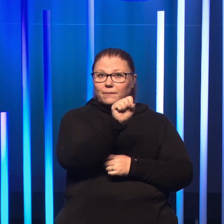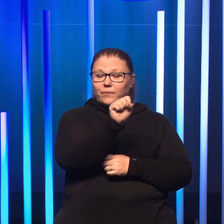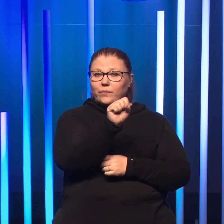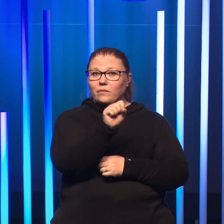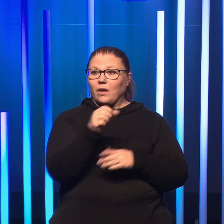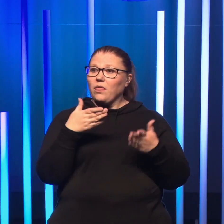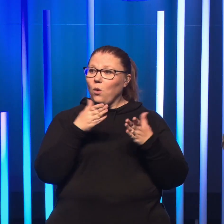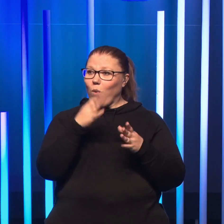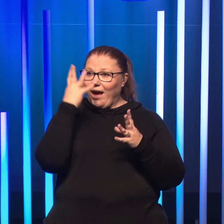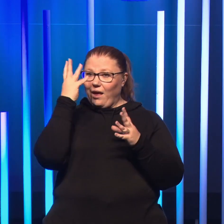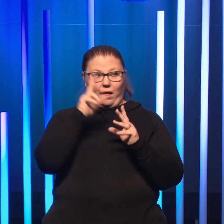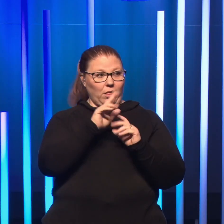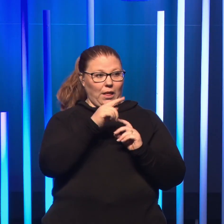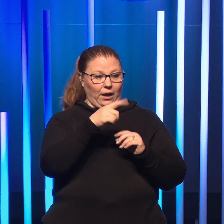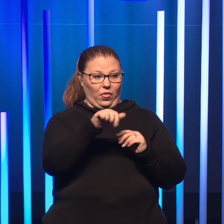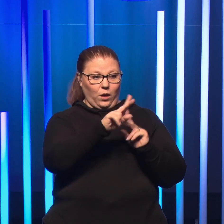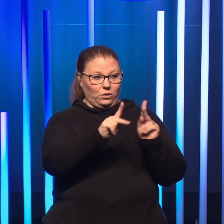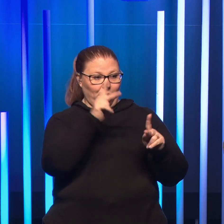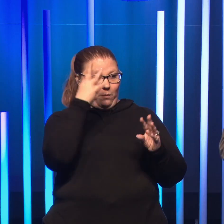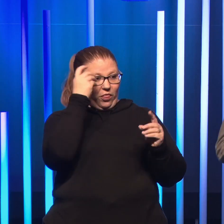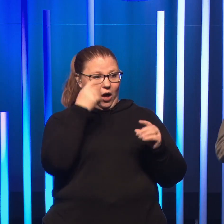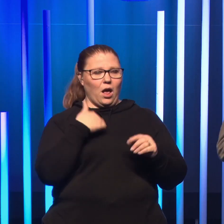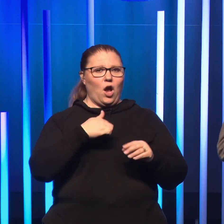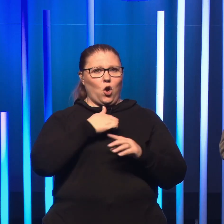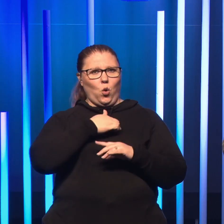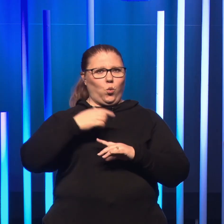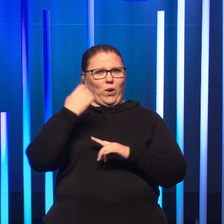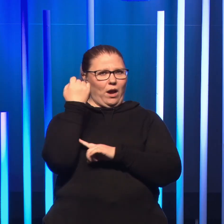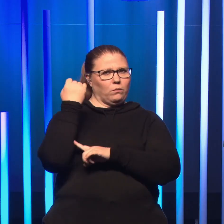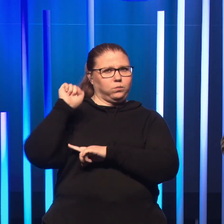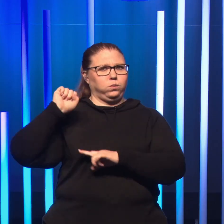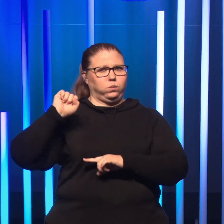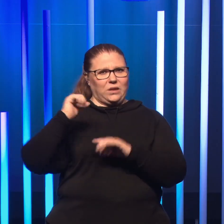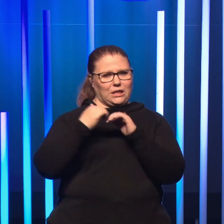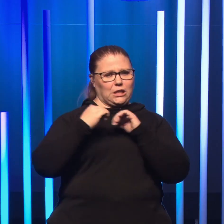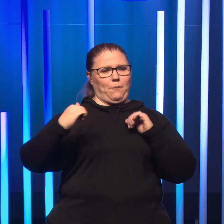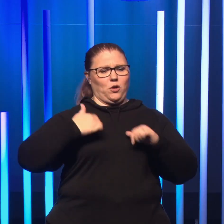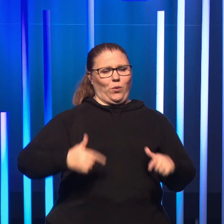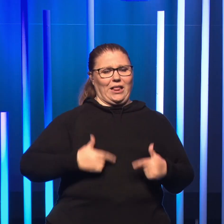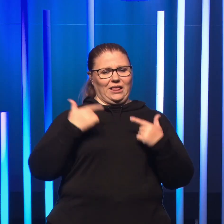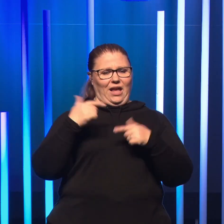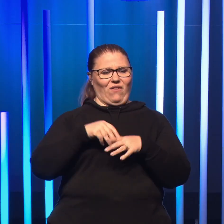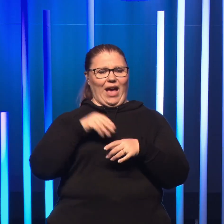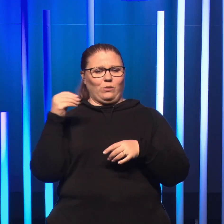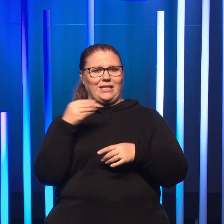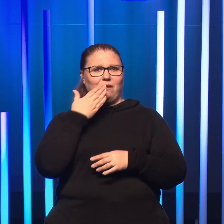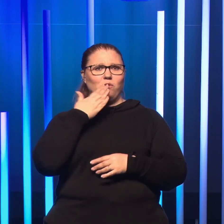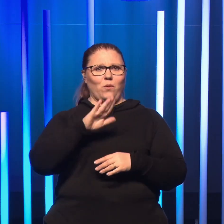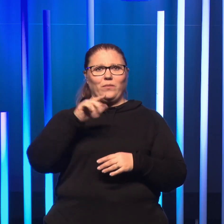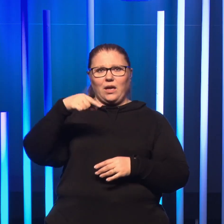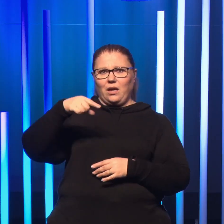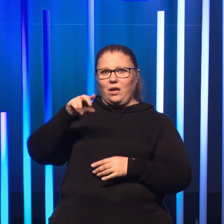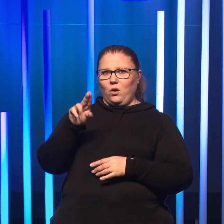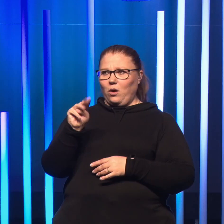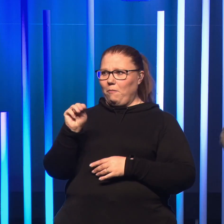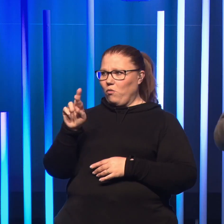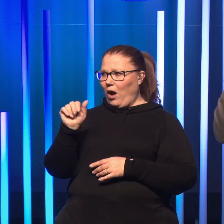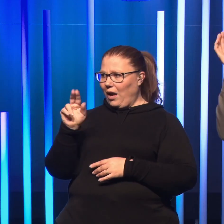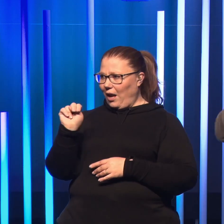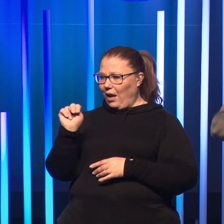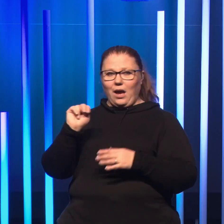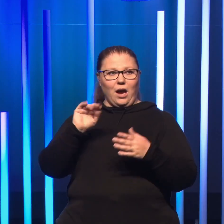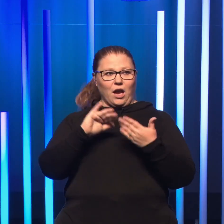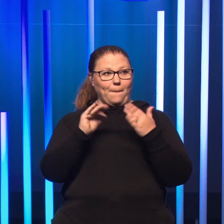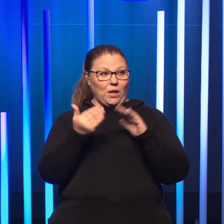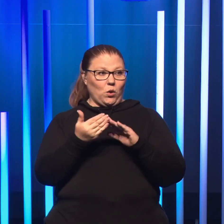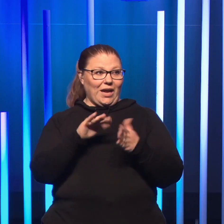that the Essenes thought was, hey, we are radical separatists. We live outside of Jerusalem. If you've ever heard of the Qumran community where the Dead Sea Scrolls came from, you